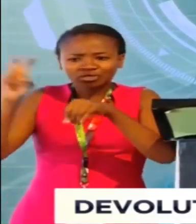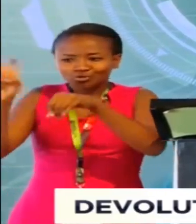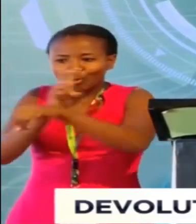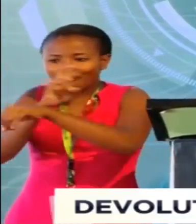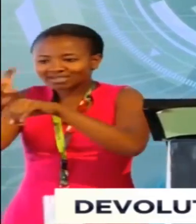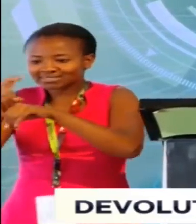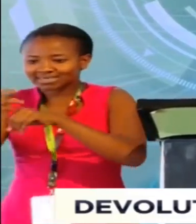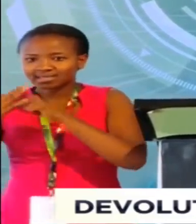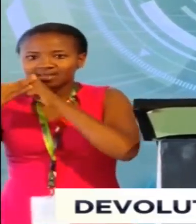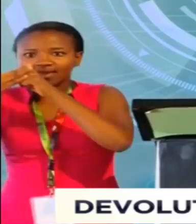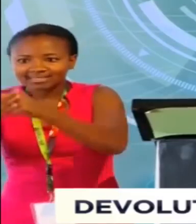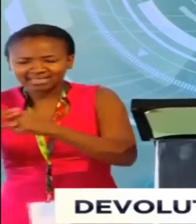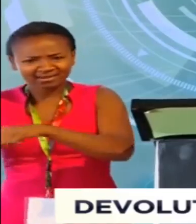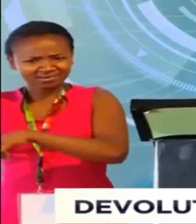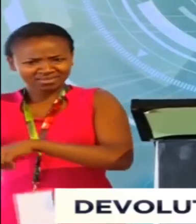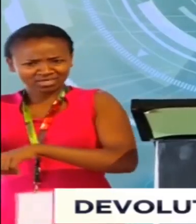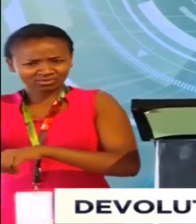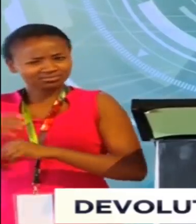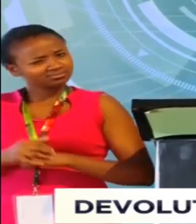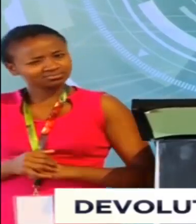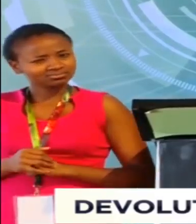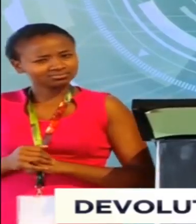million. Now